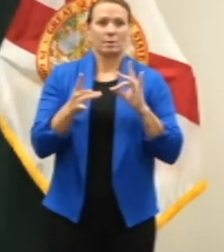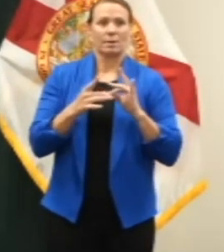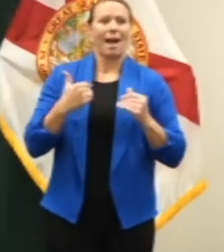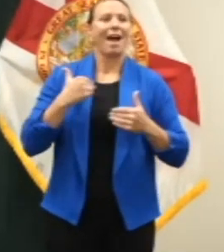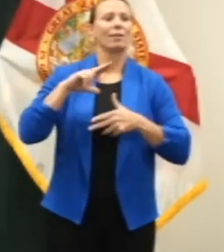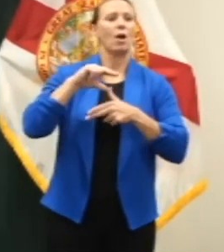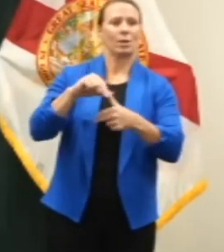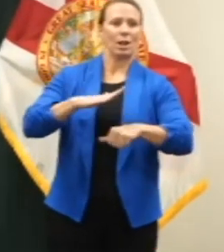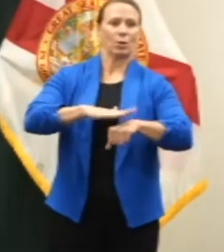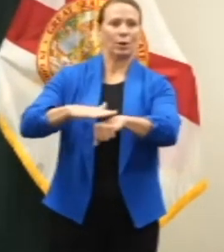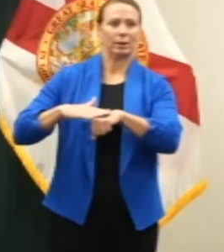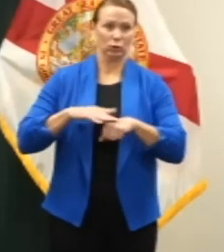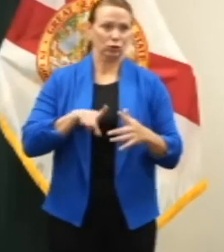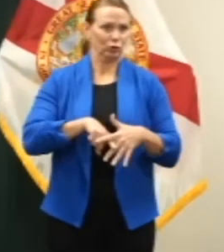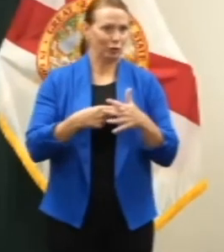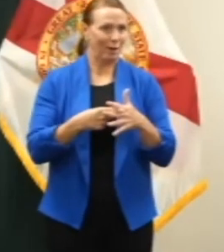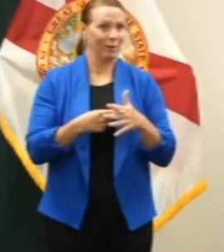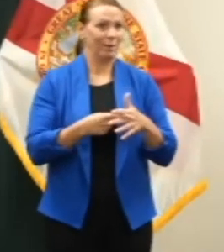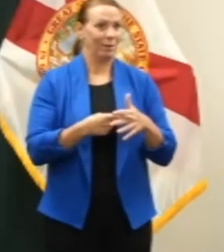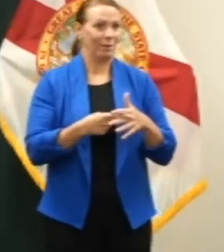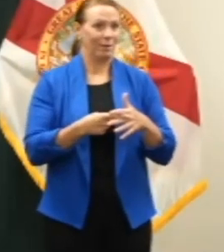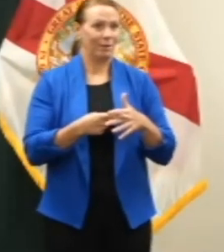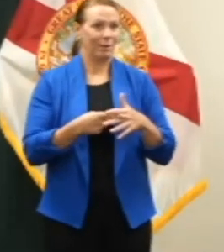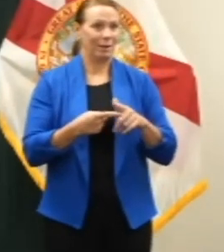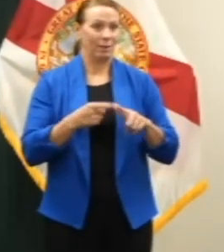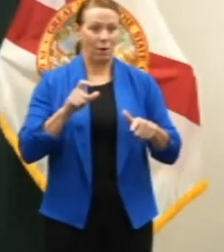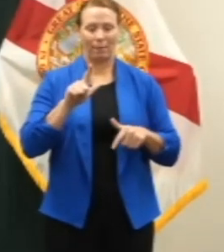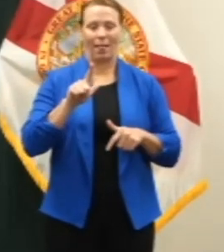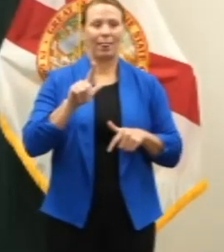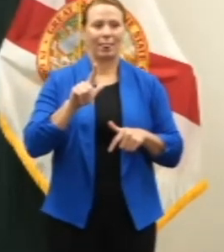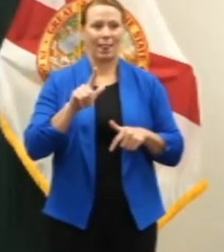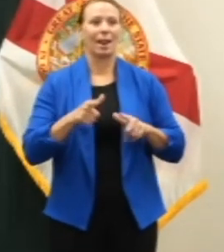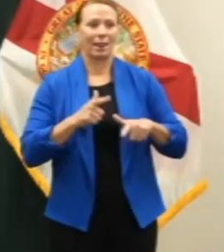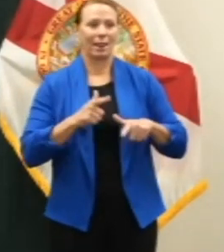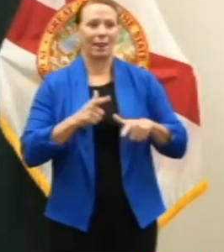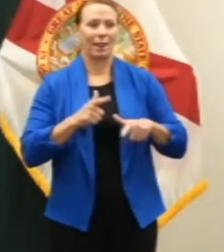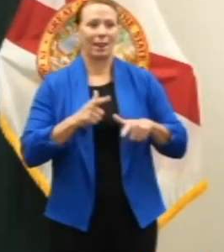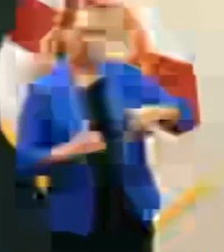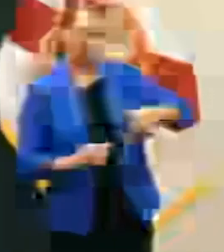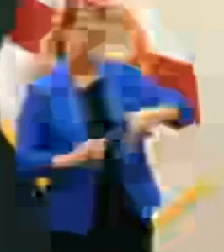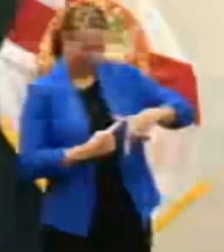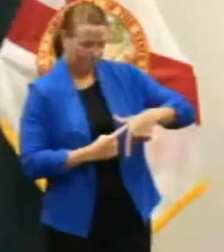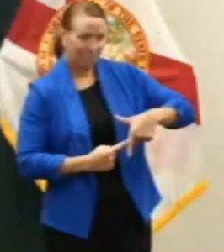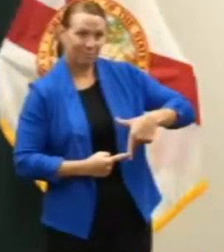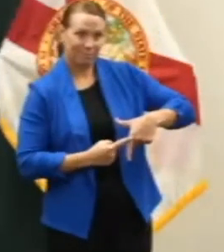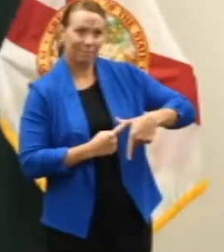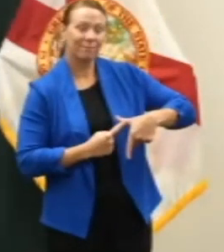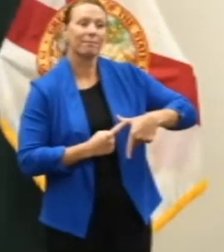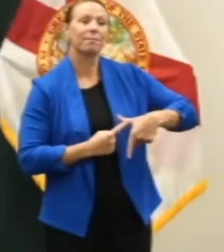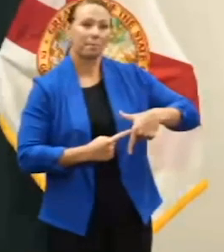effect from Longboat Key all the way north to Ocklawackney River, including Tampa Bay. Tropical storm warnings are in effect for the